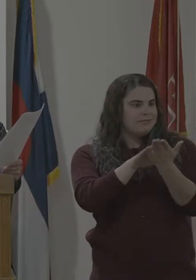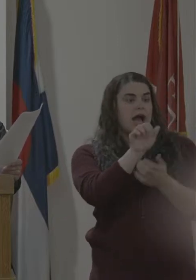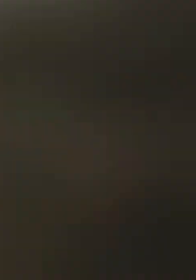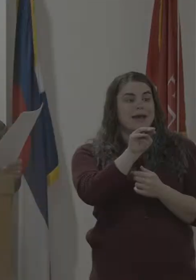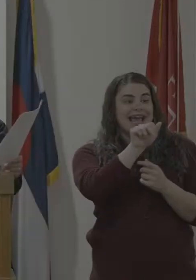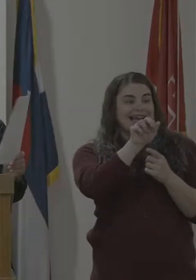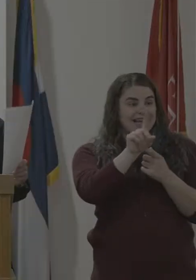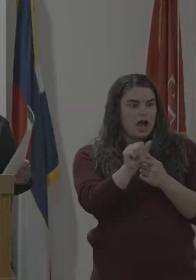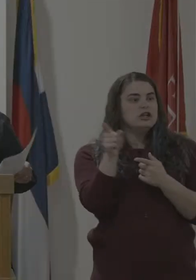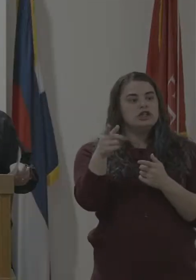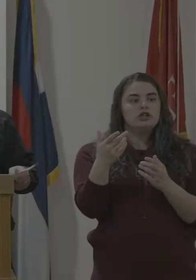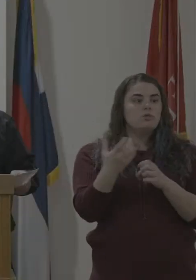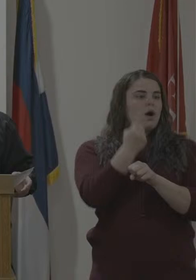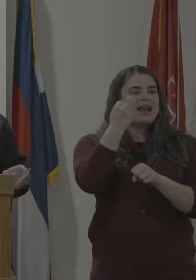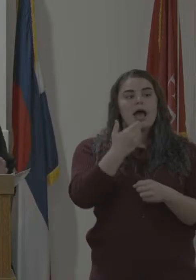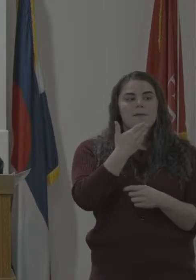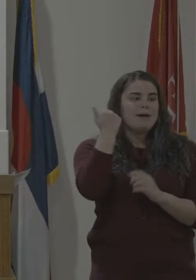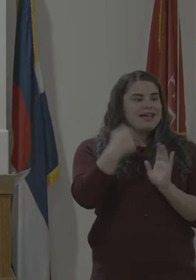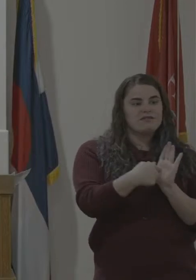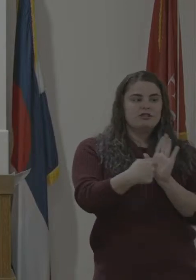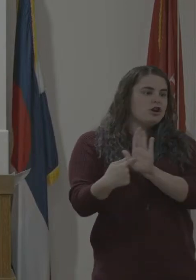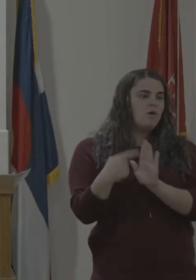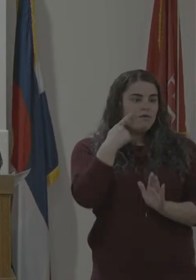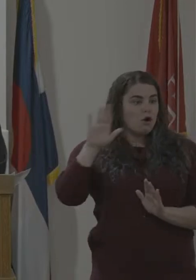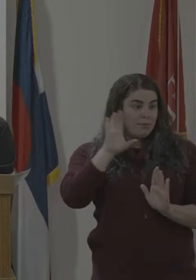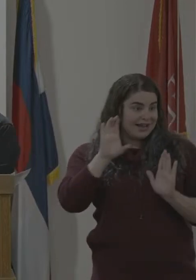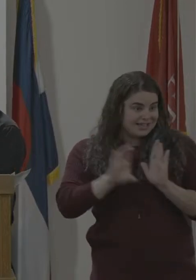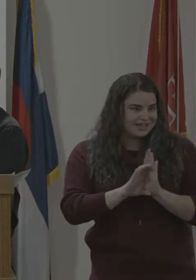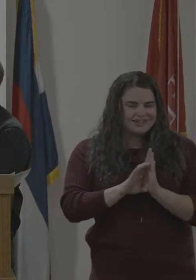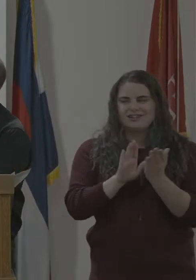year for her image, so congratulations.